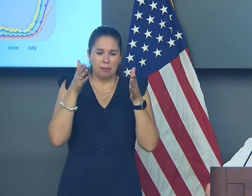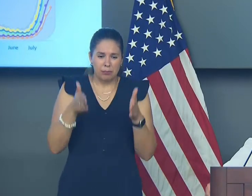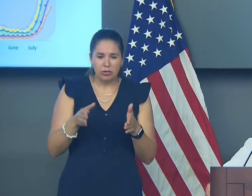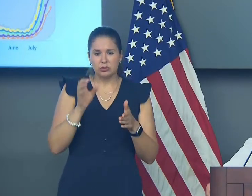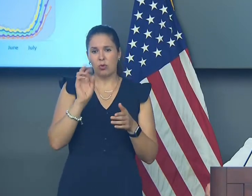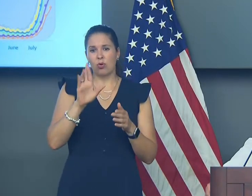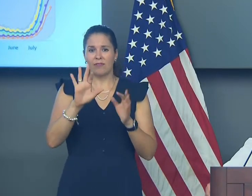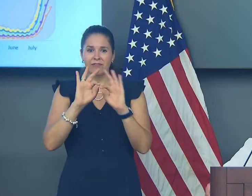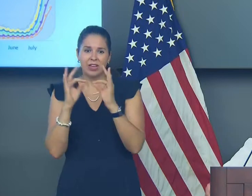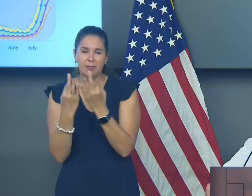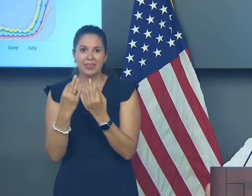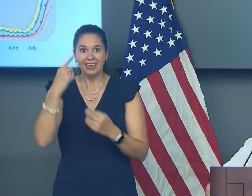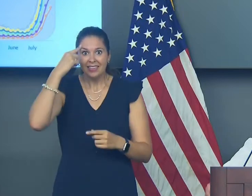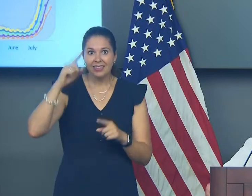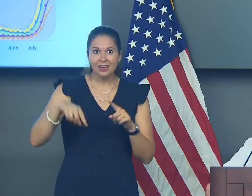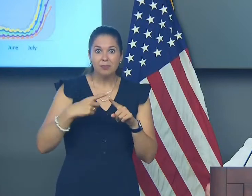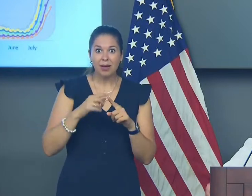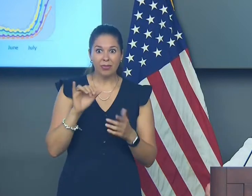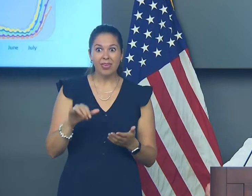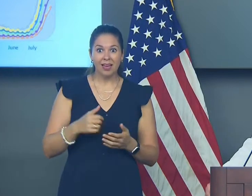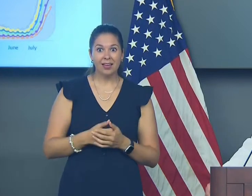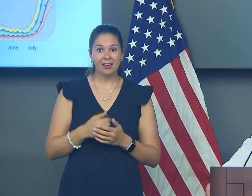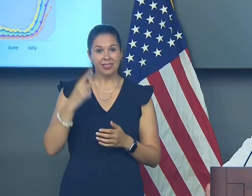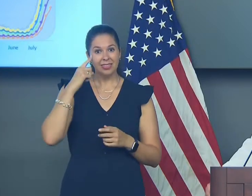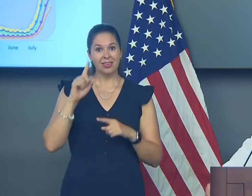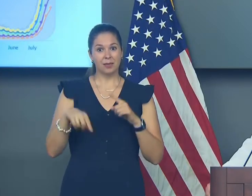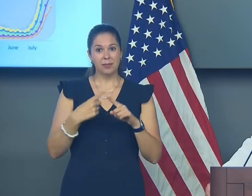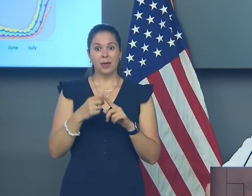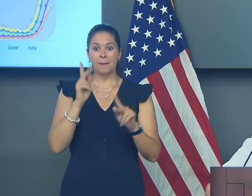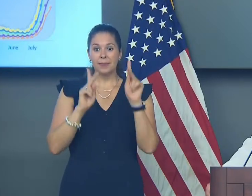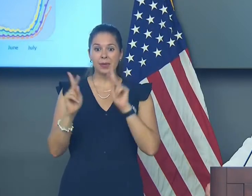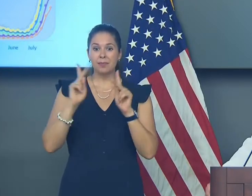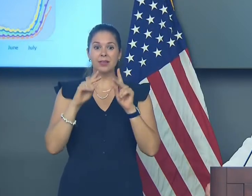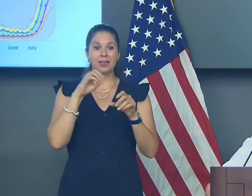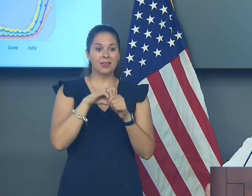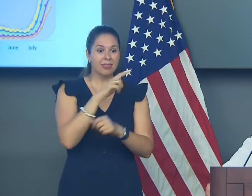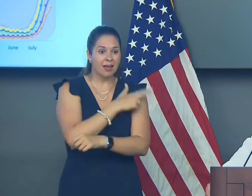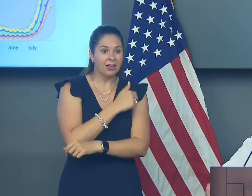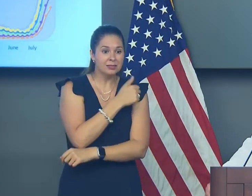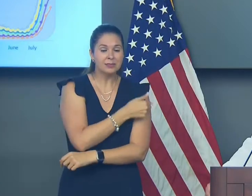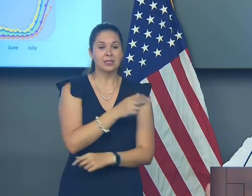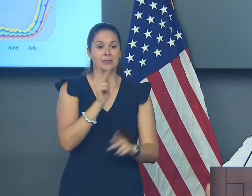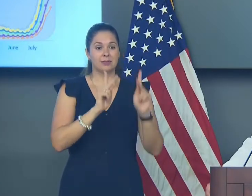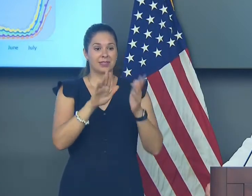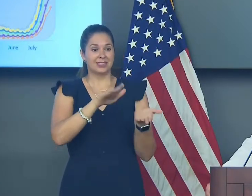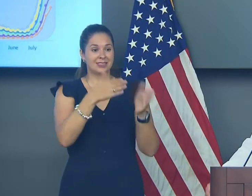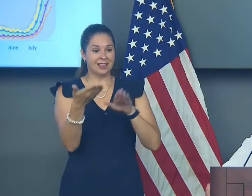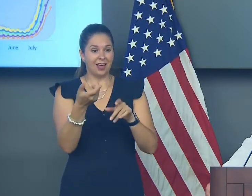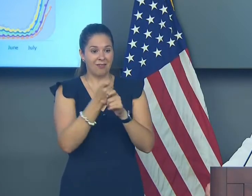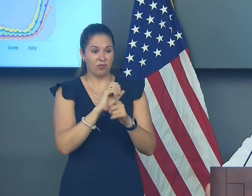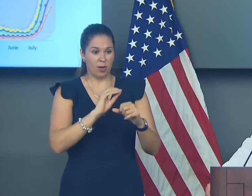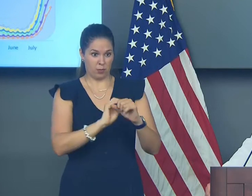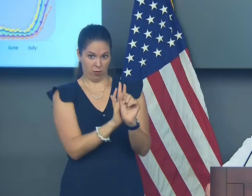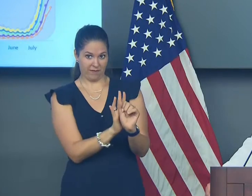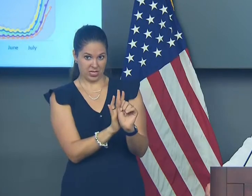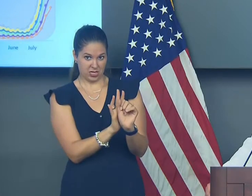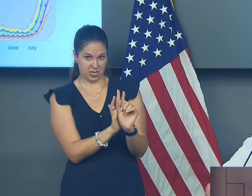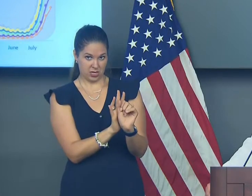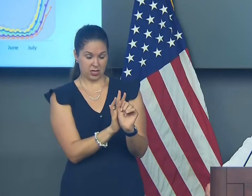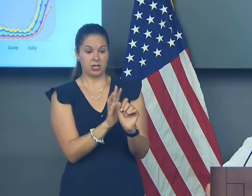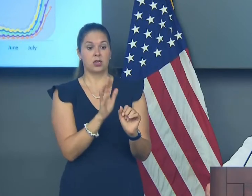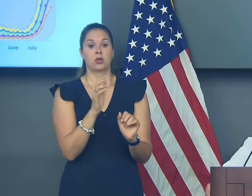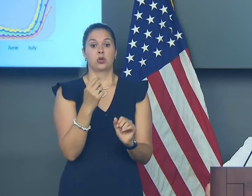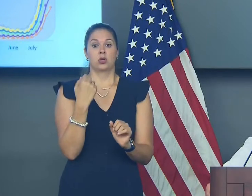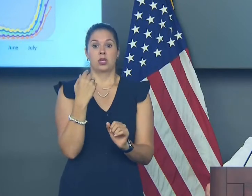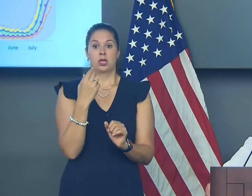family, think about that. Think about the people that have been in the hospital and dying from COVID, and the